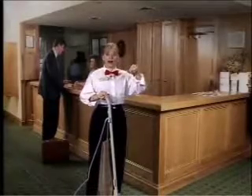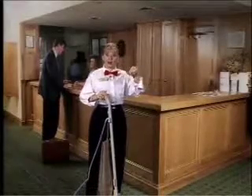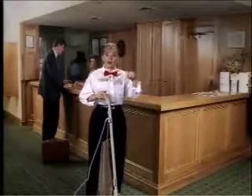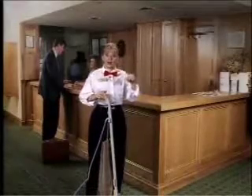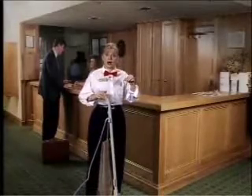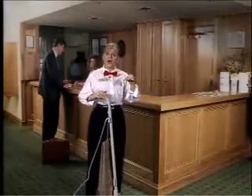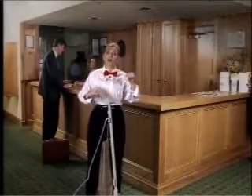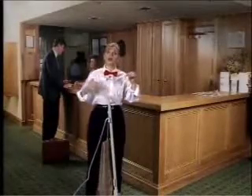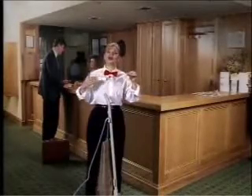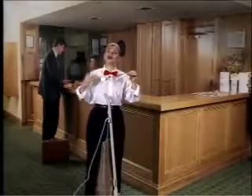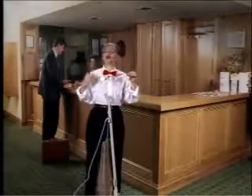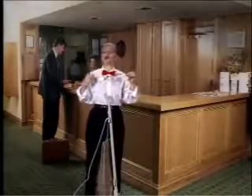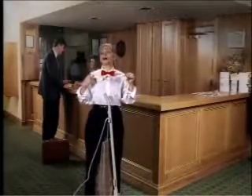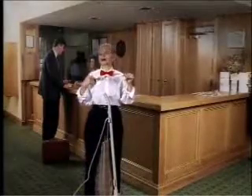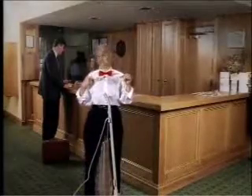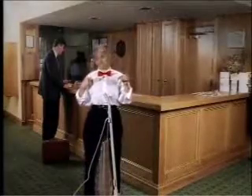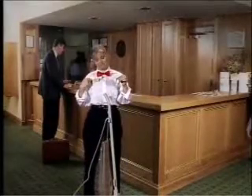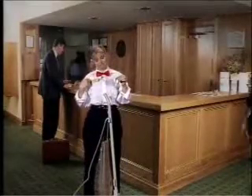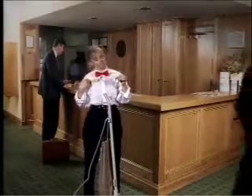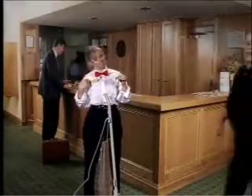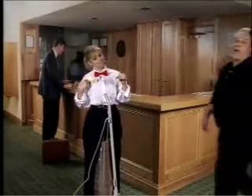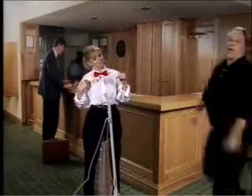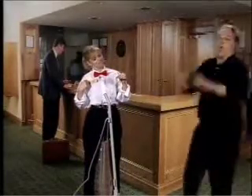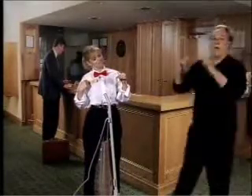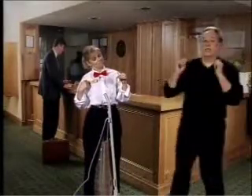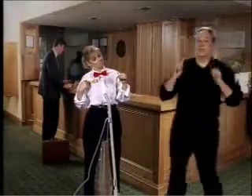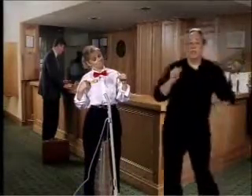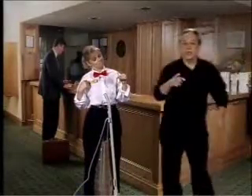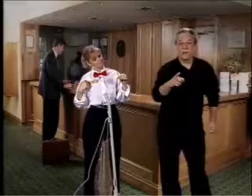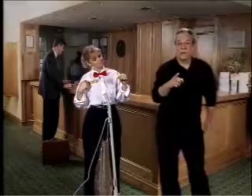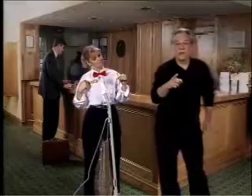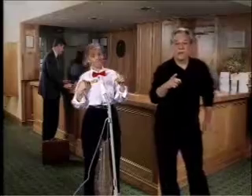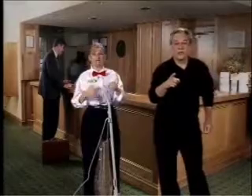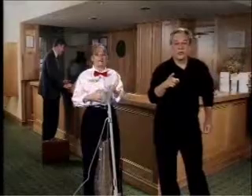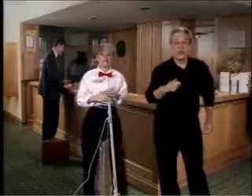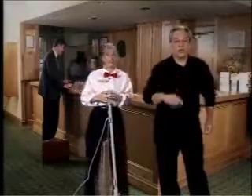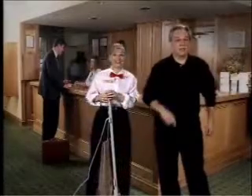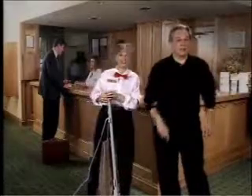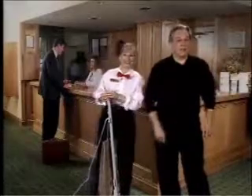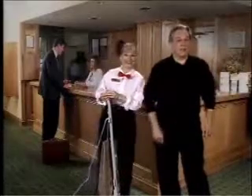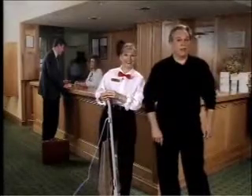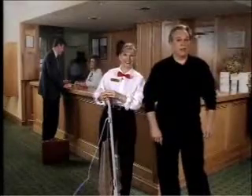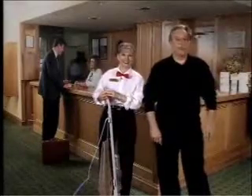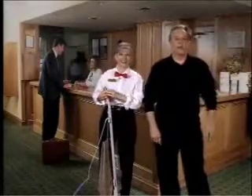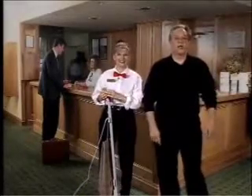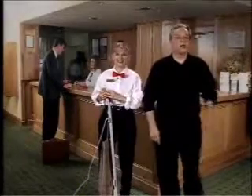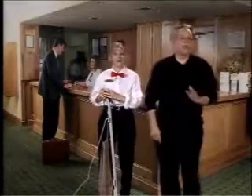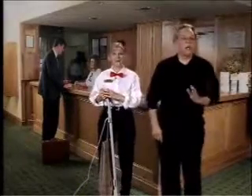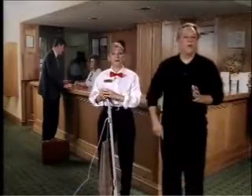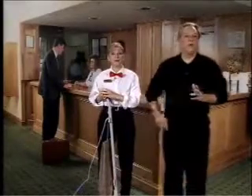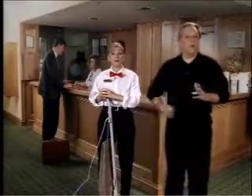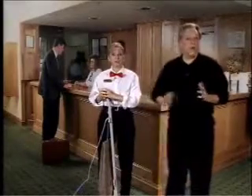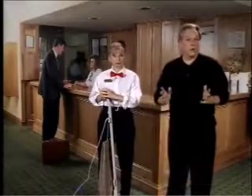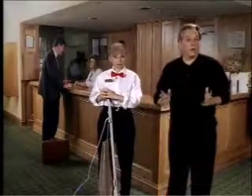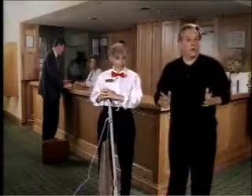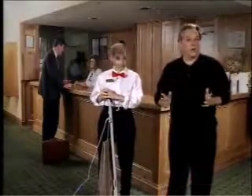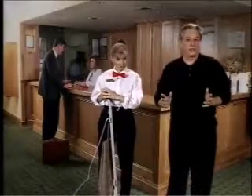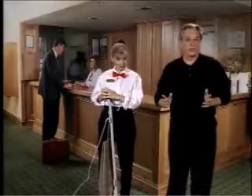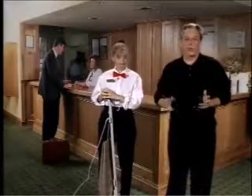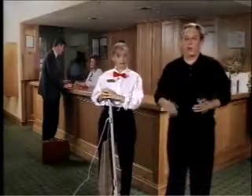Find the owner! We just reminded you that in a spoken language, a simple vocal inflection